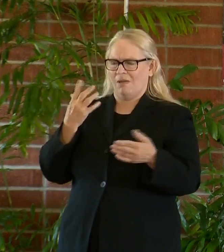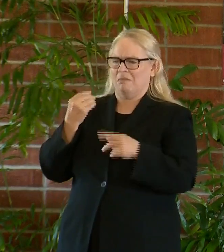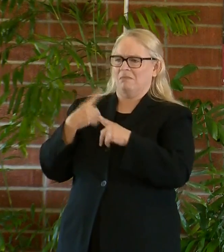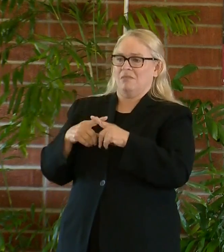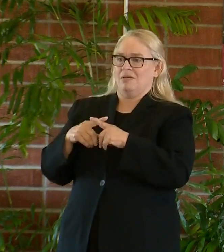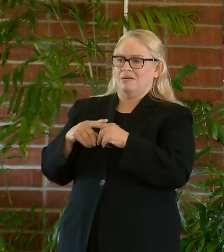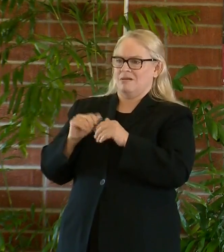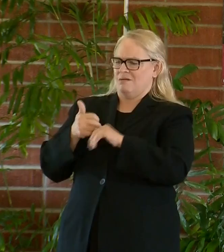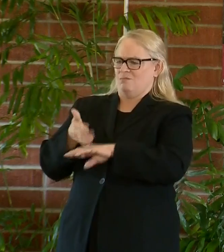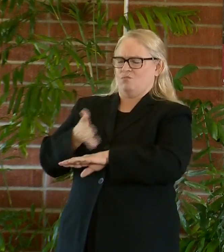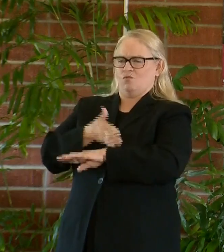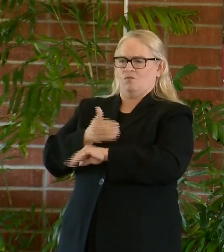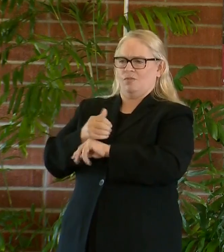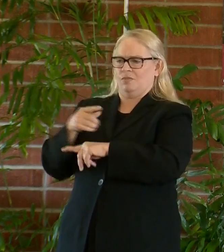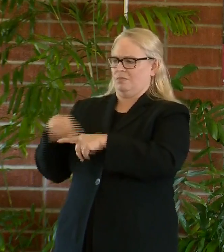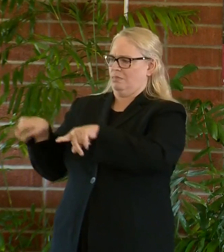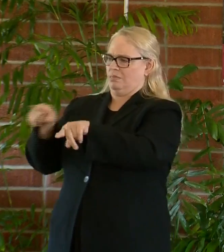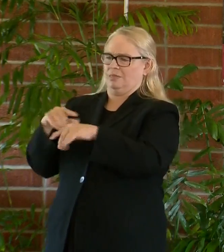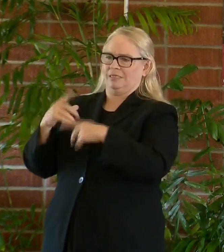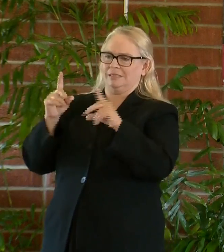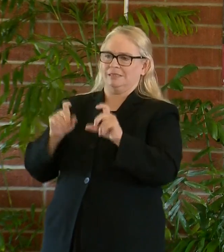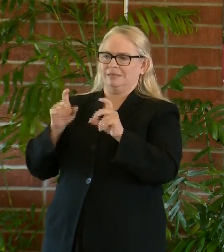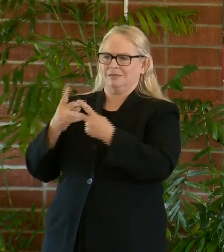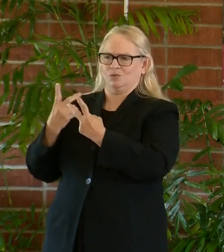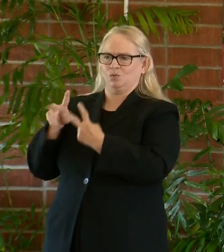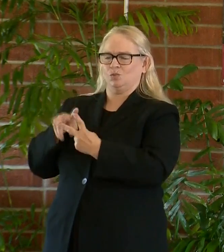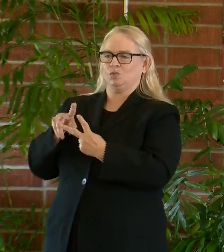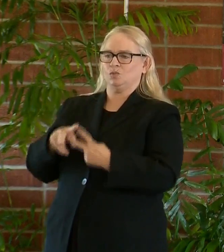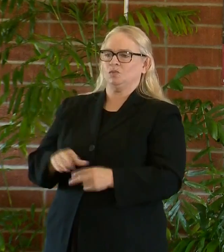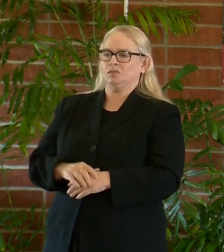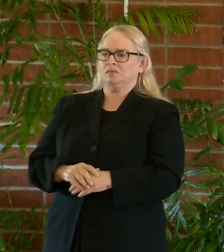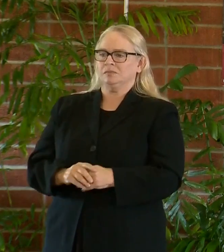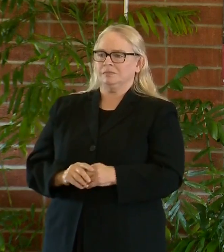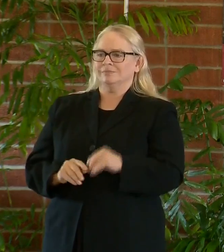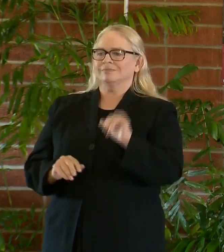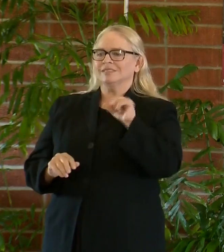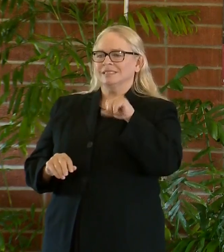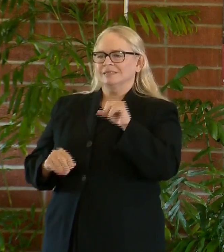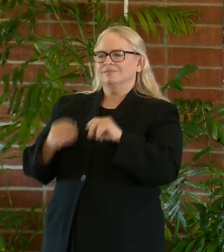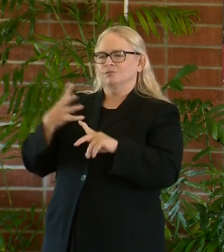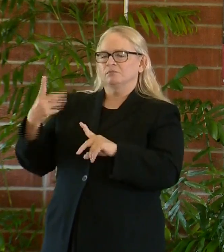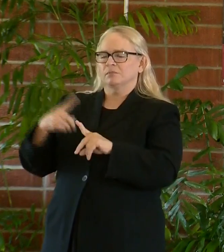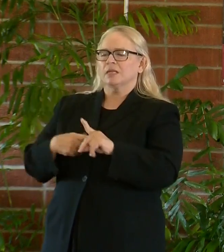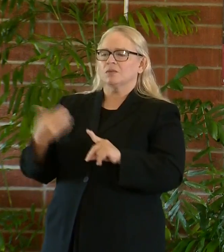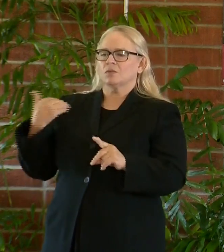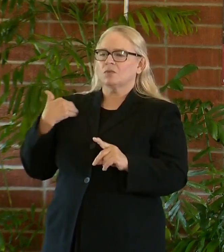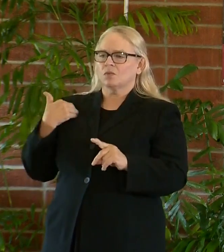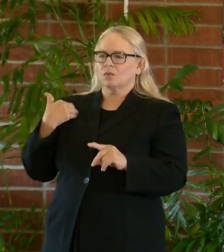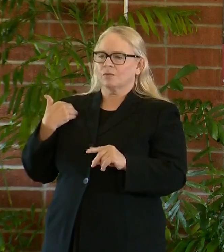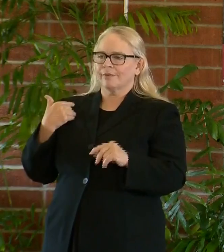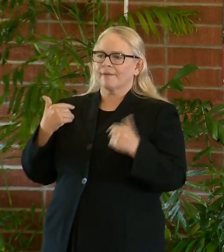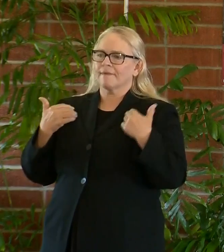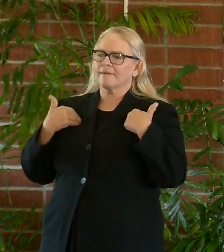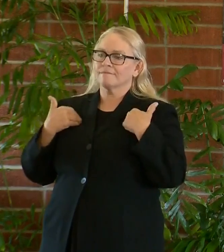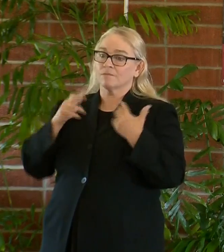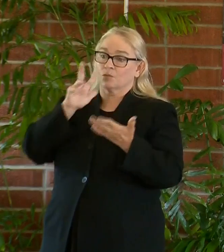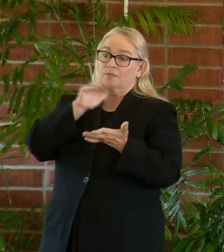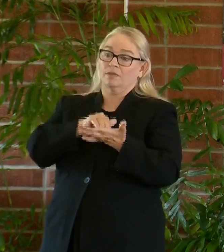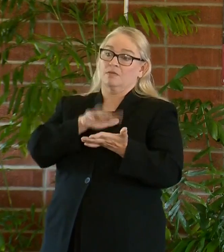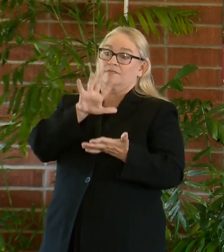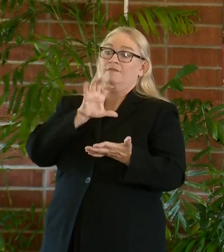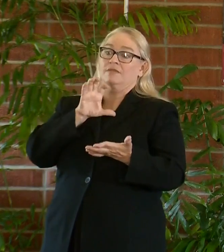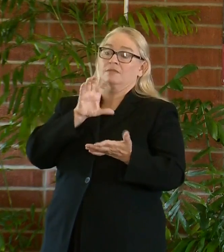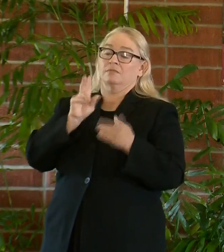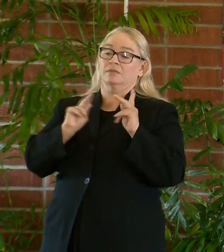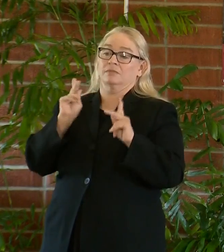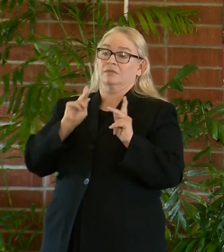space. As many of you know, a number of months ago, we announced a cohort of 3,500 prisoners that were nearing their release